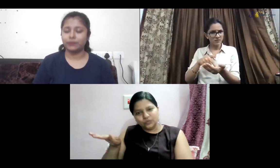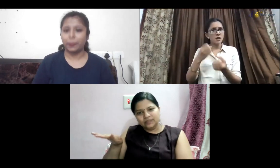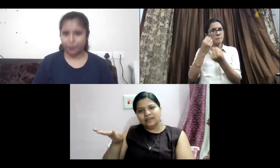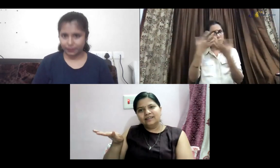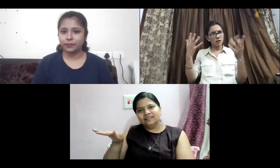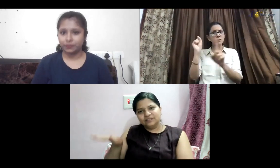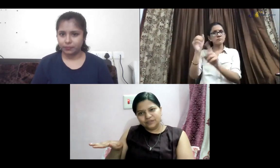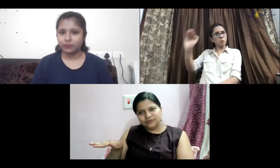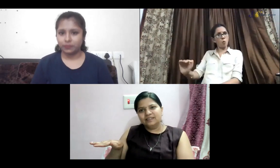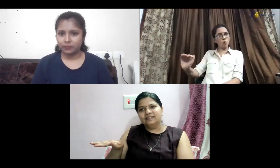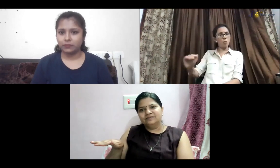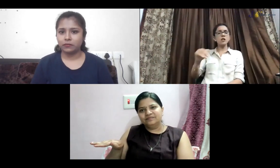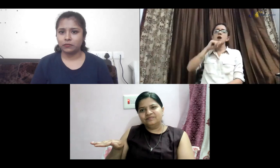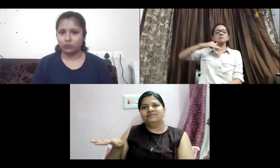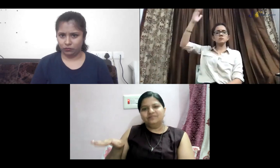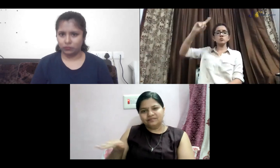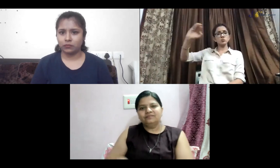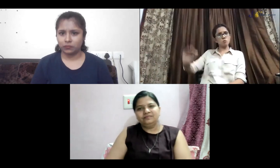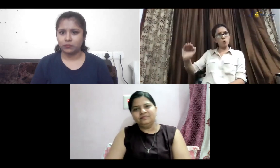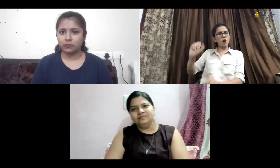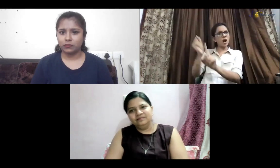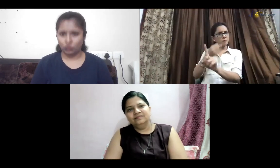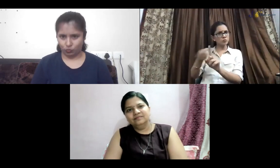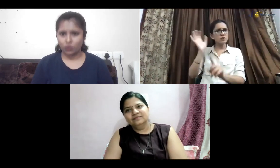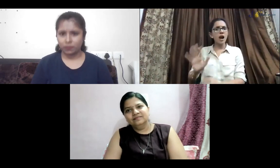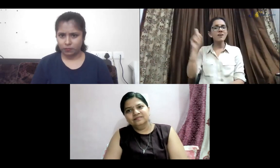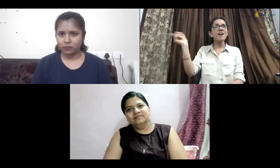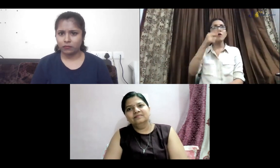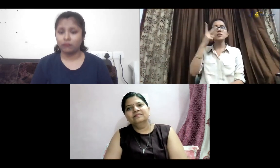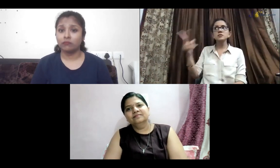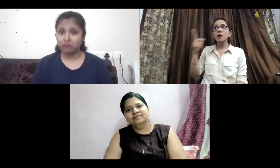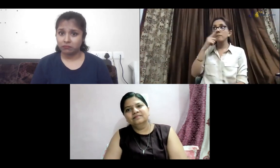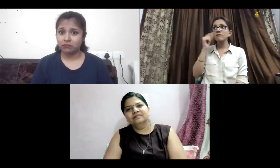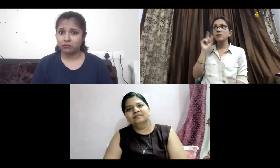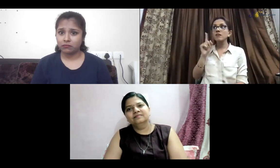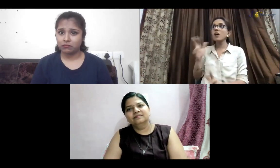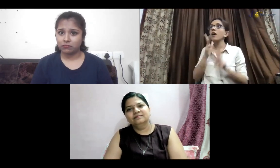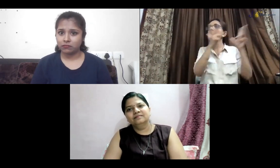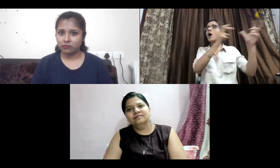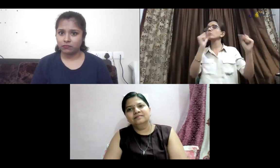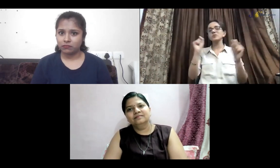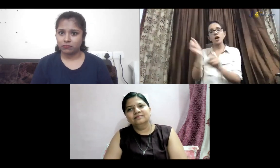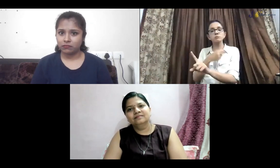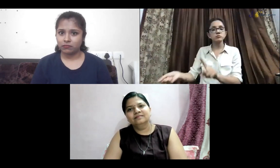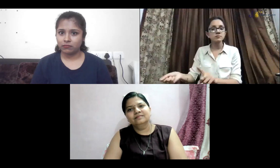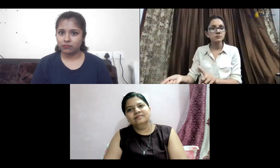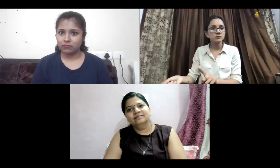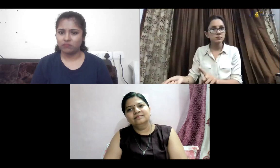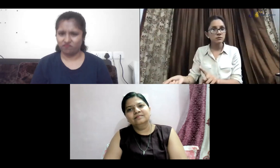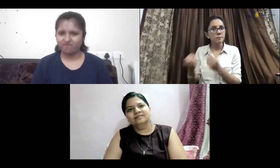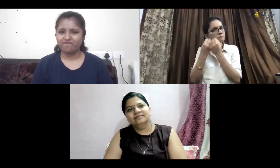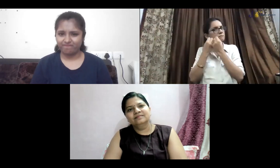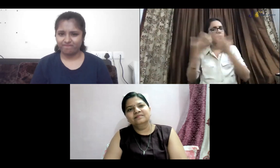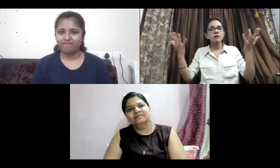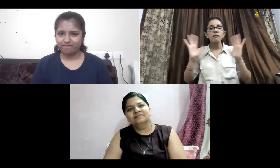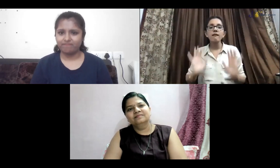are baby. So many I have seen many children, not adult children. They are also abusing and also